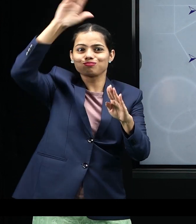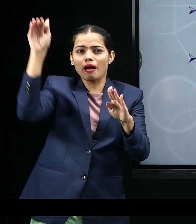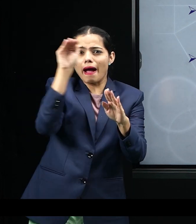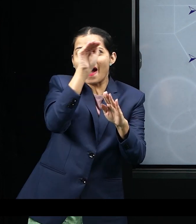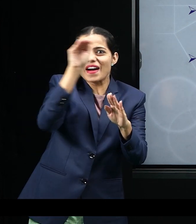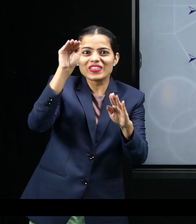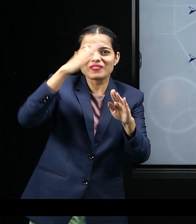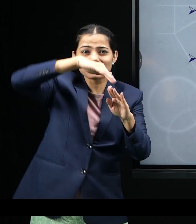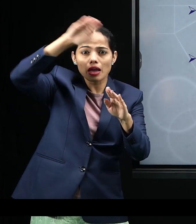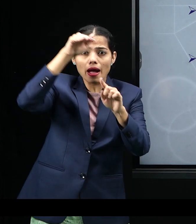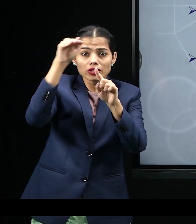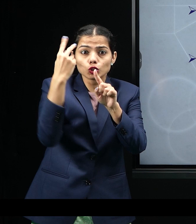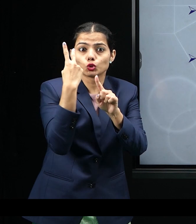height? Is it 5 km?